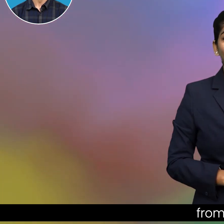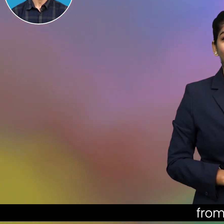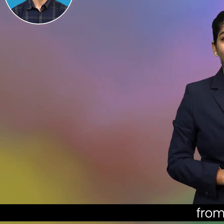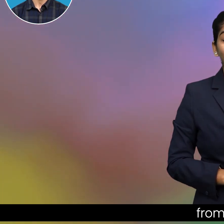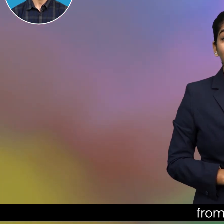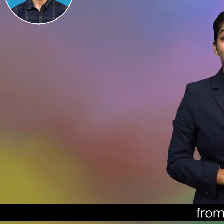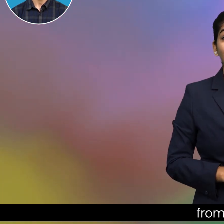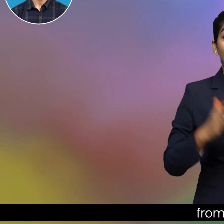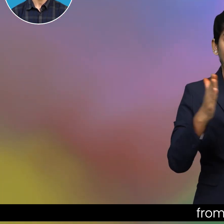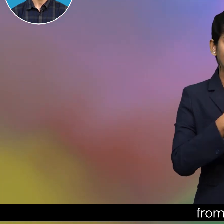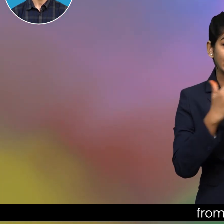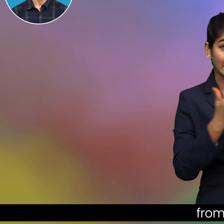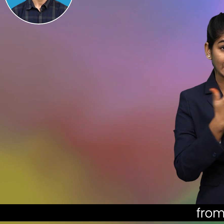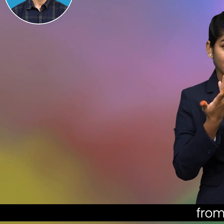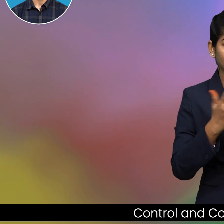From the lesson